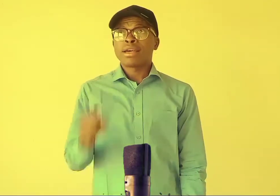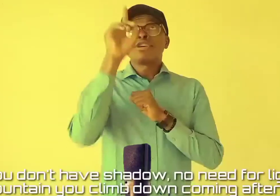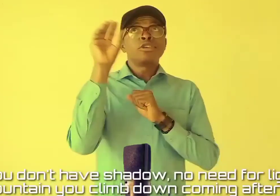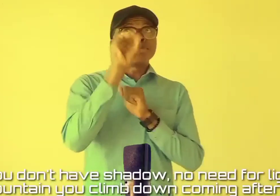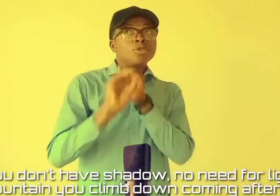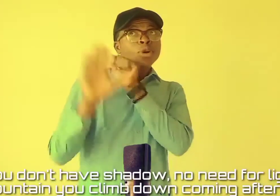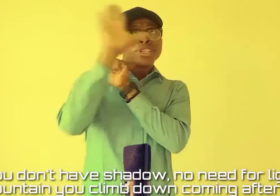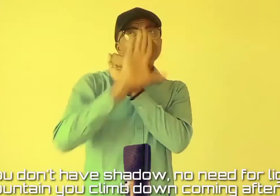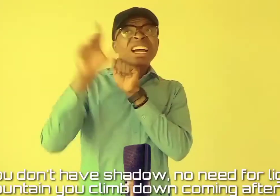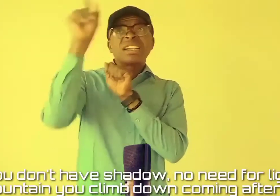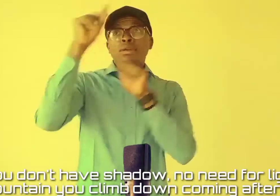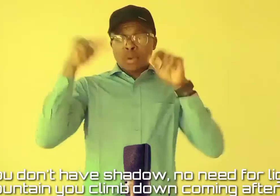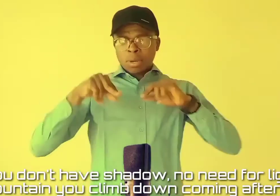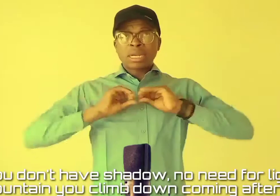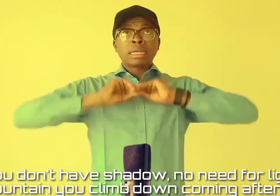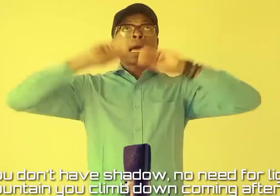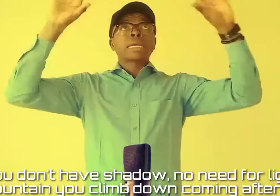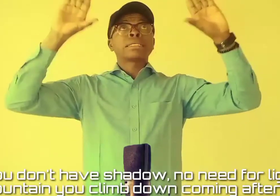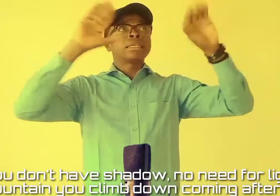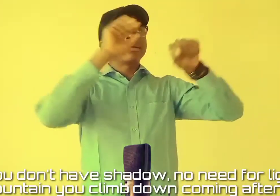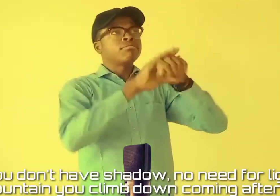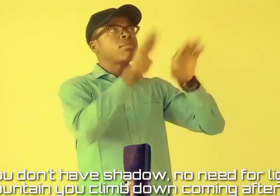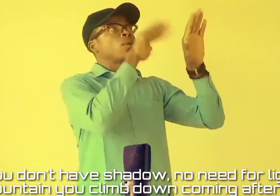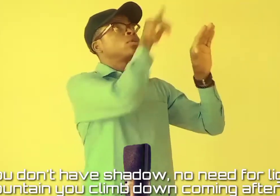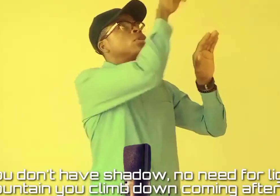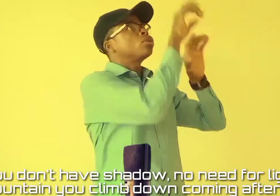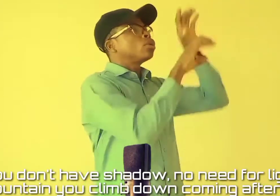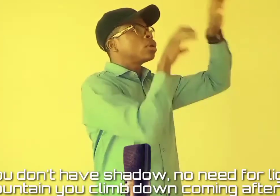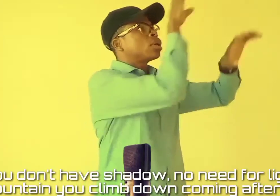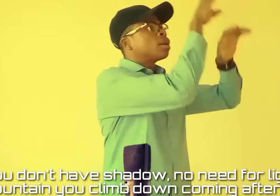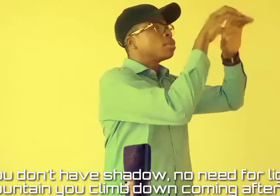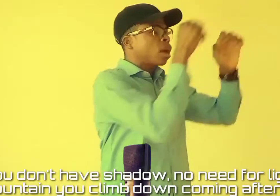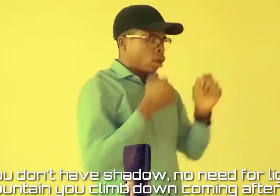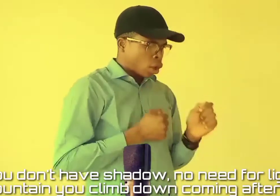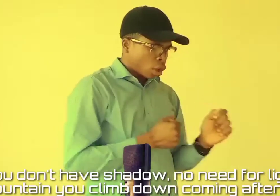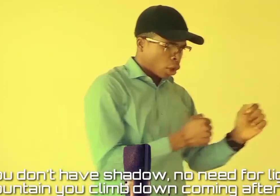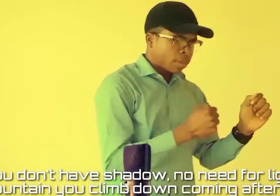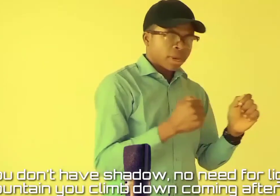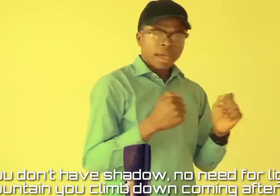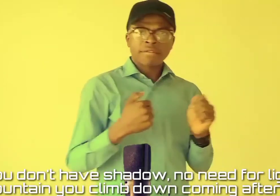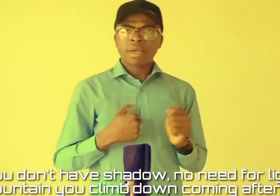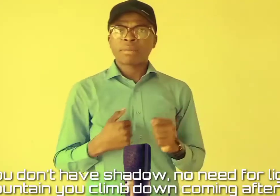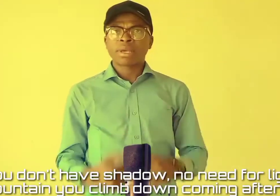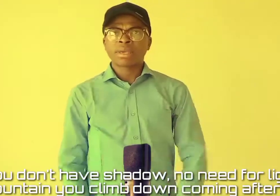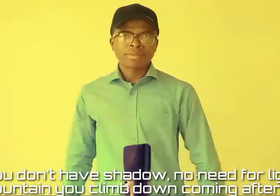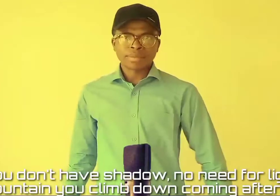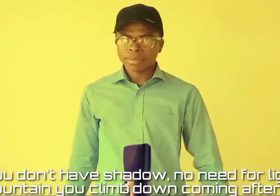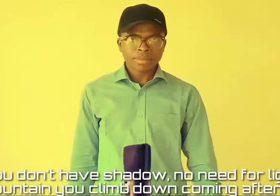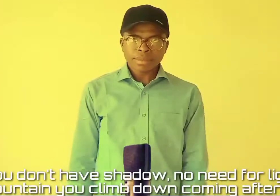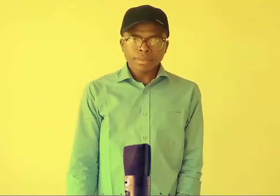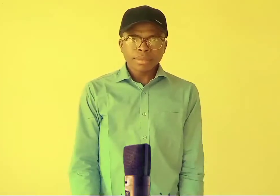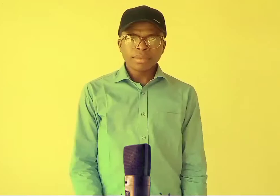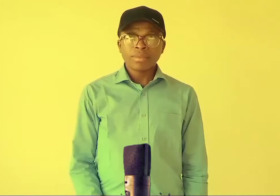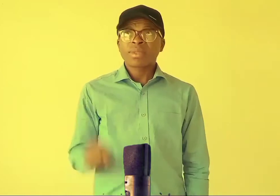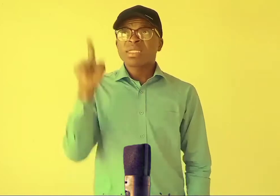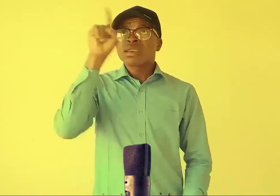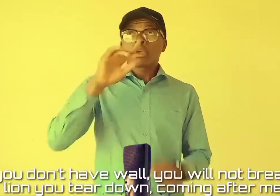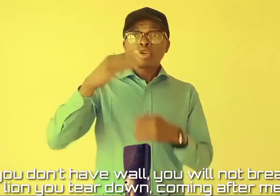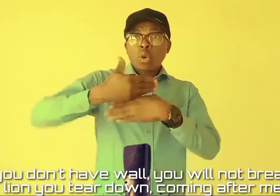you don't get shadow, you don't go light up. The mountain naim you climb up. Coming after me, oh, no, no, no, no, no. You don't get